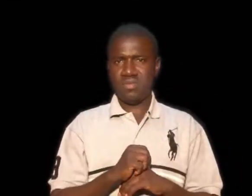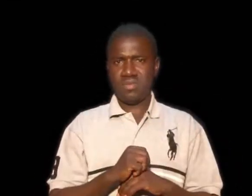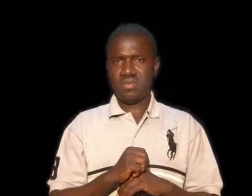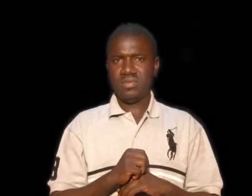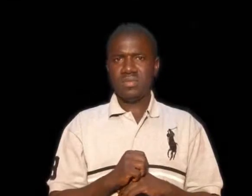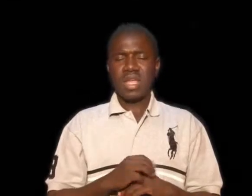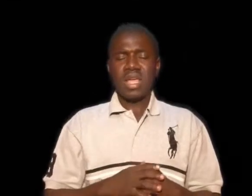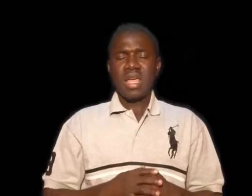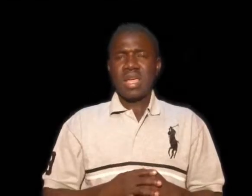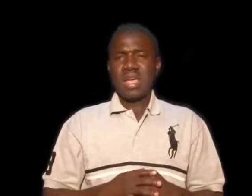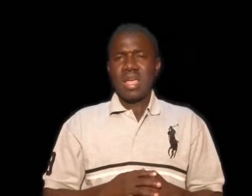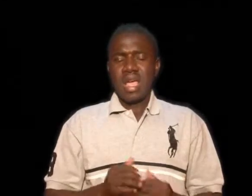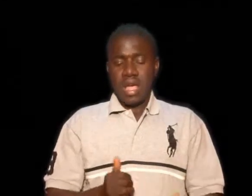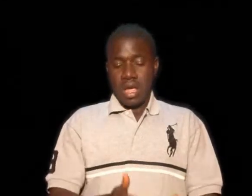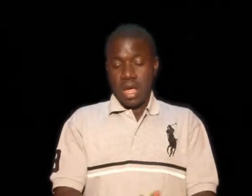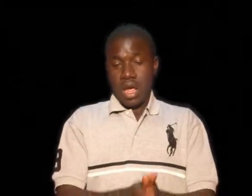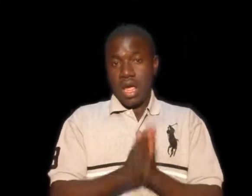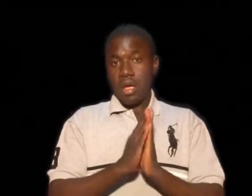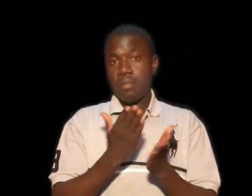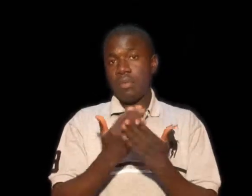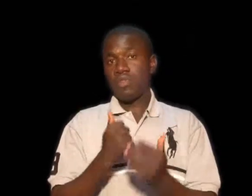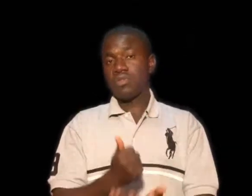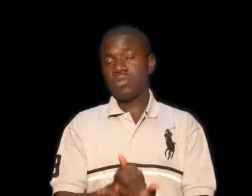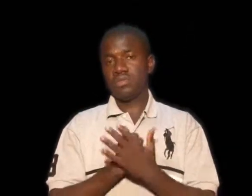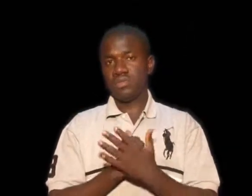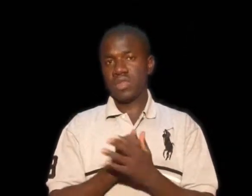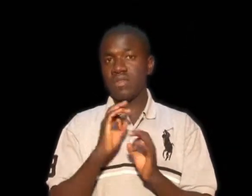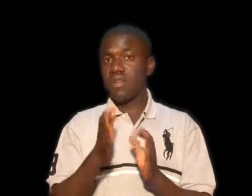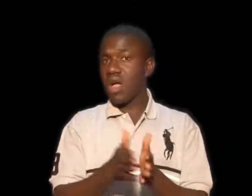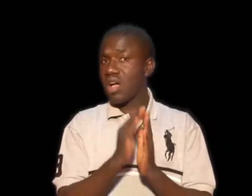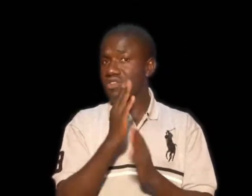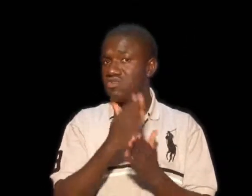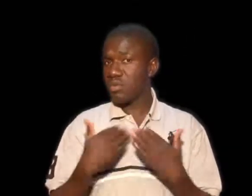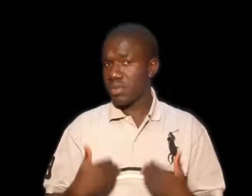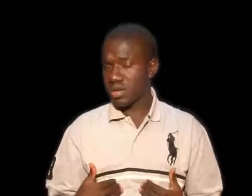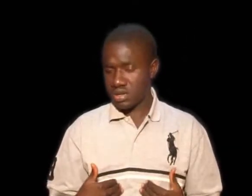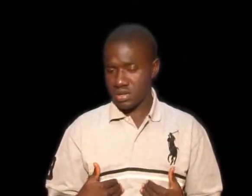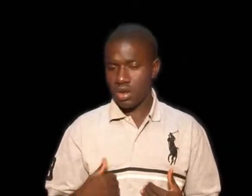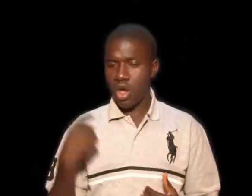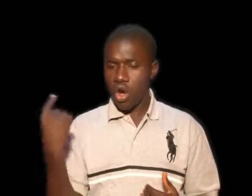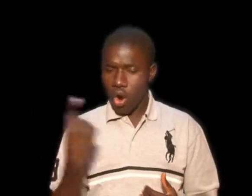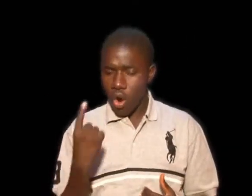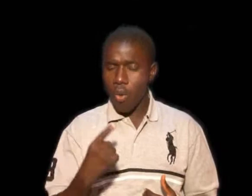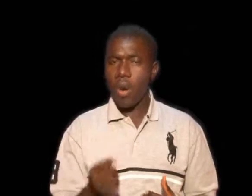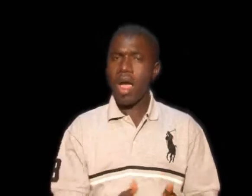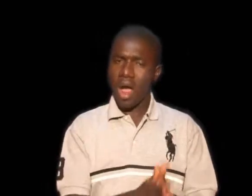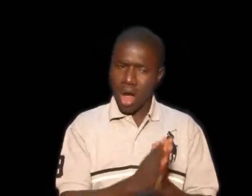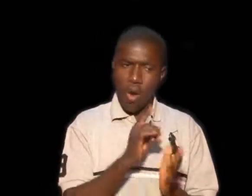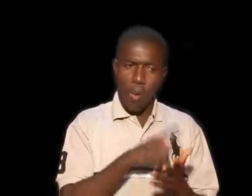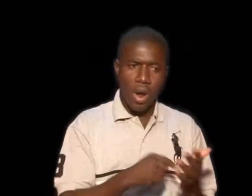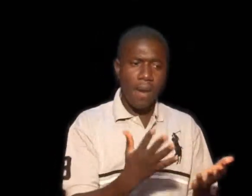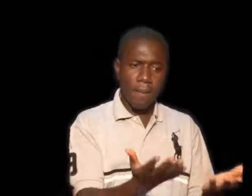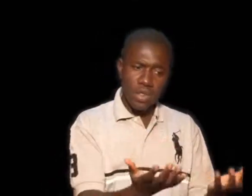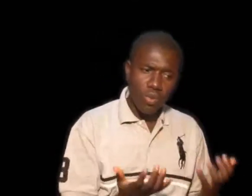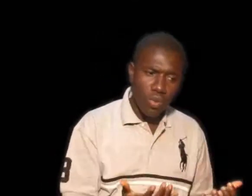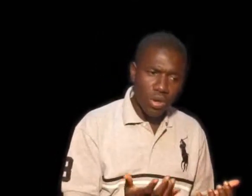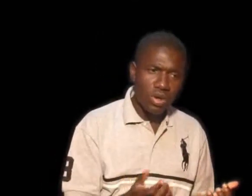Ask before you help. If you are helping someone, always do what the person asks you, not what you think